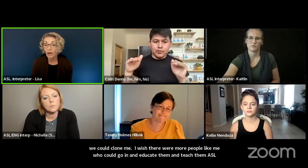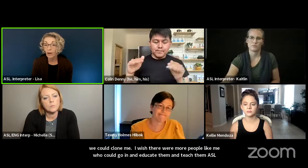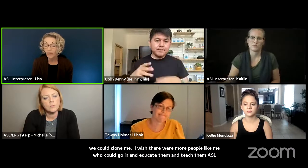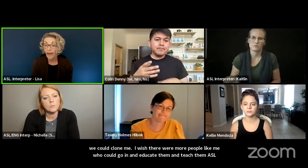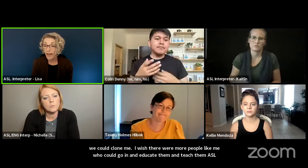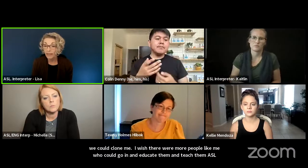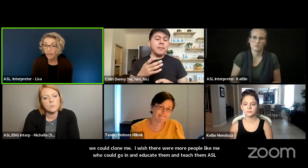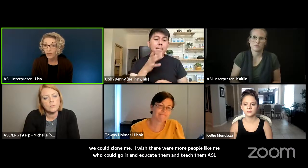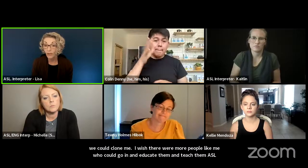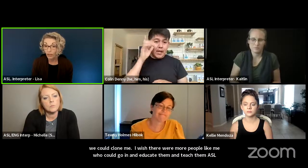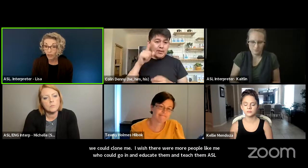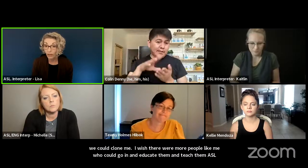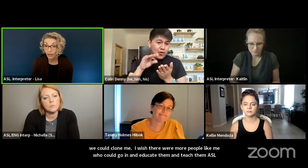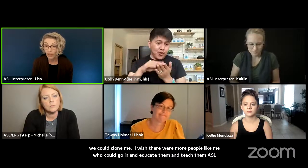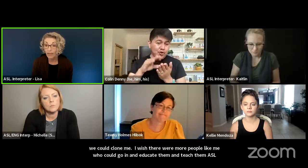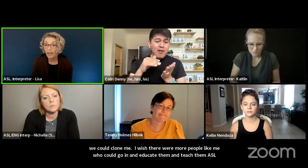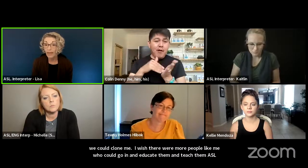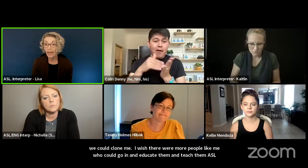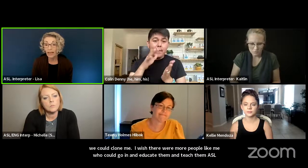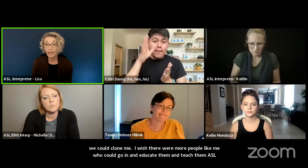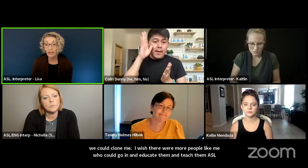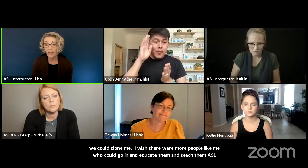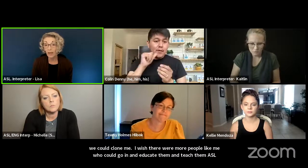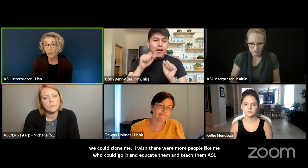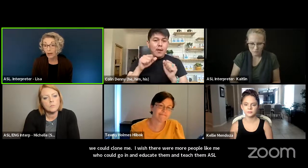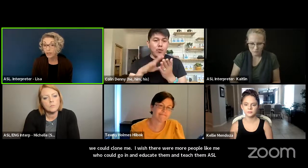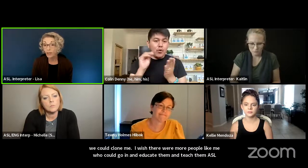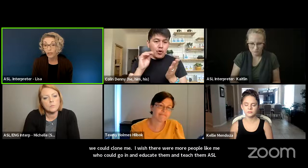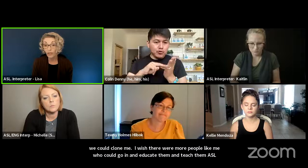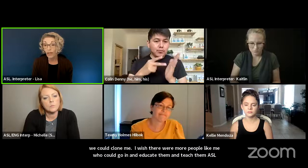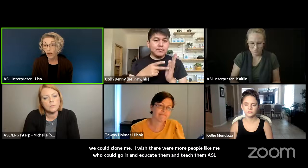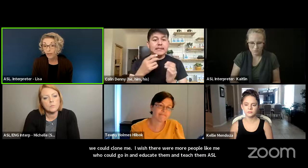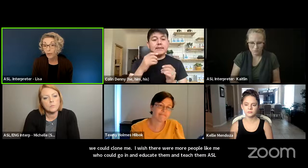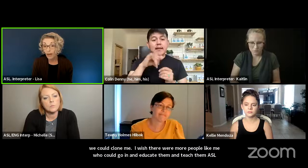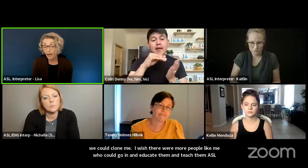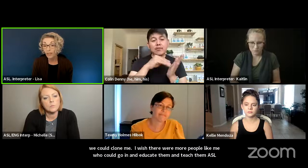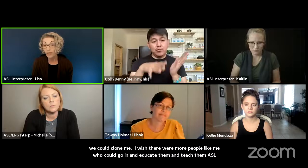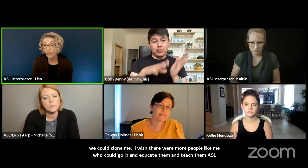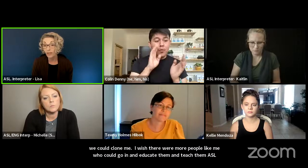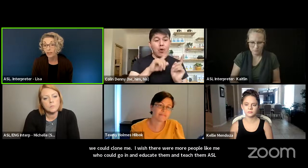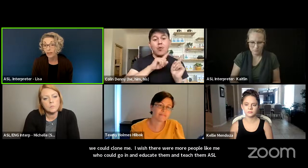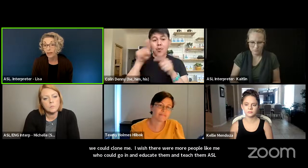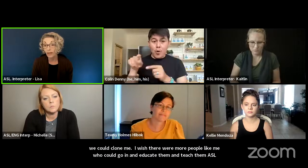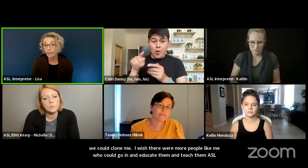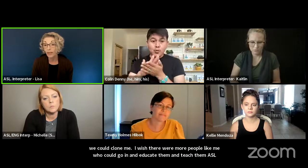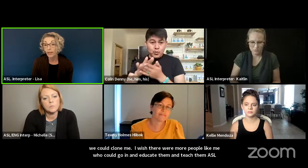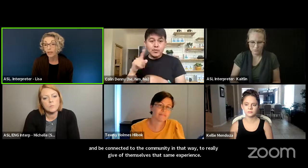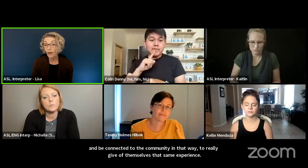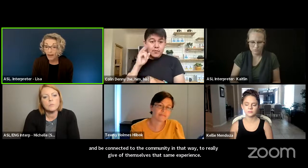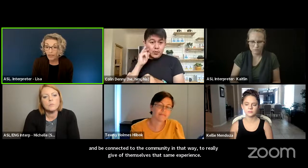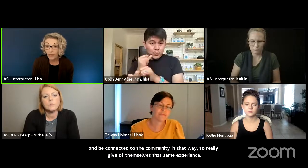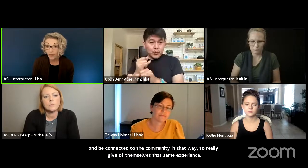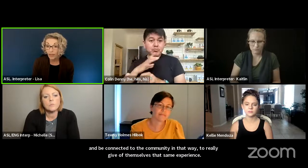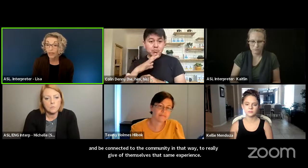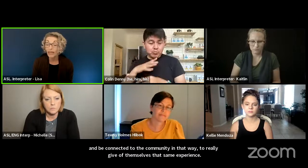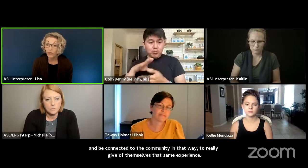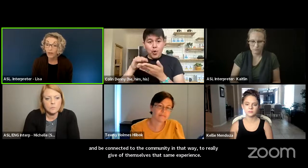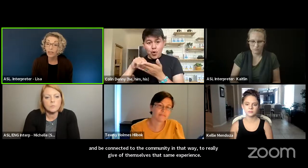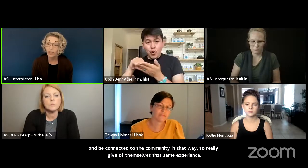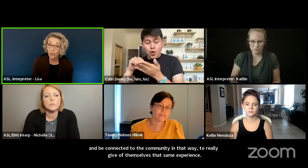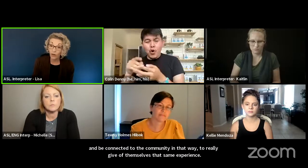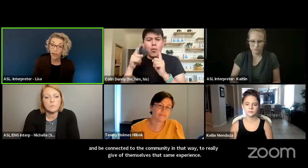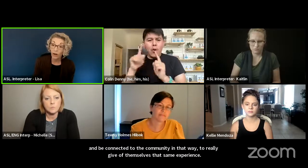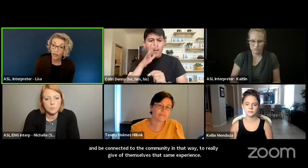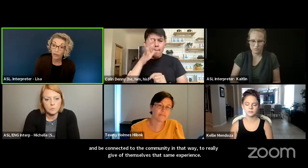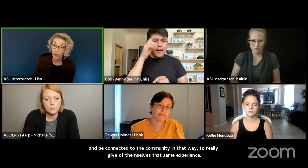can. We try to provide access for the children, and the parents are learning. Often the parents are trying to learn. The kids are